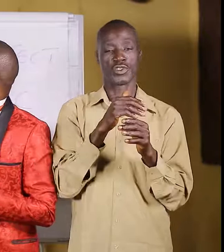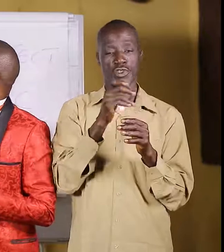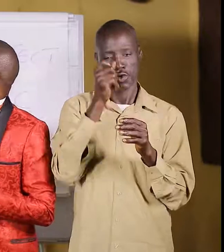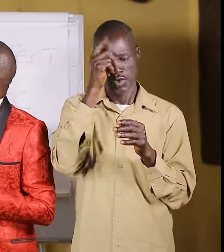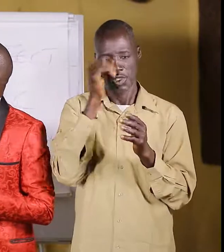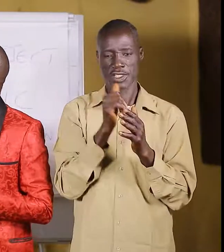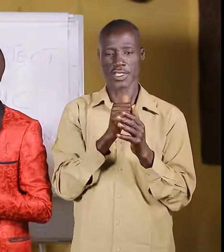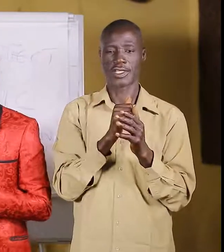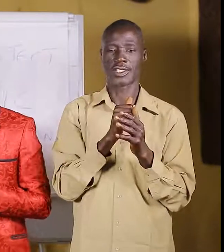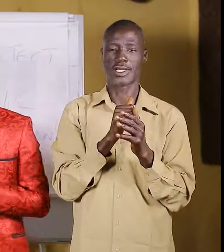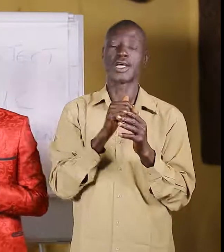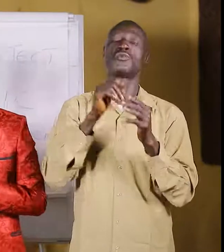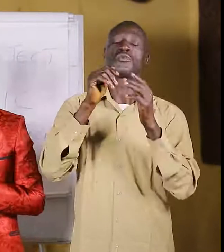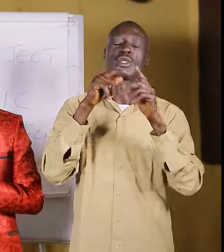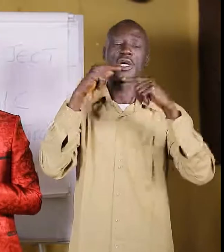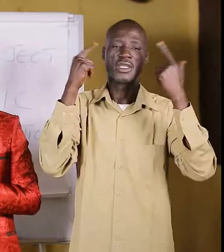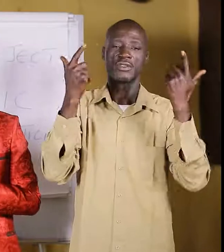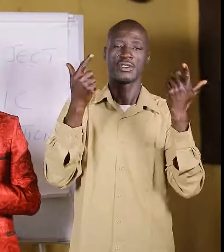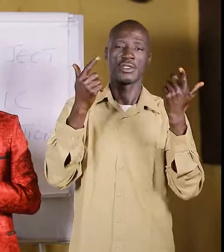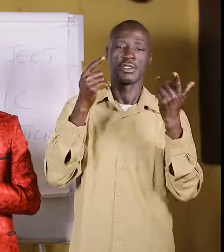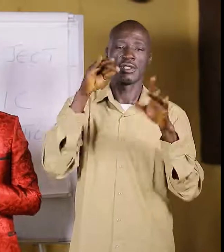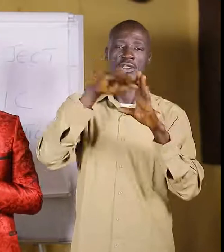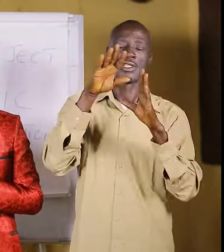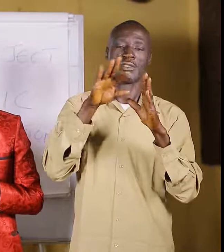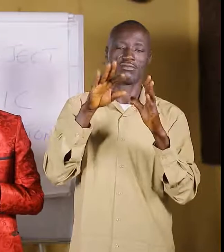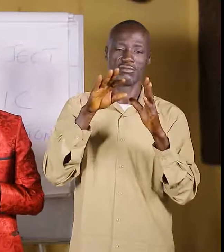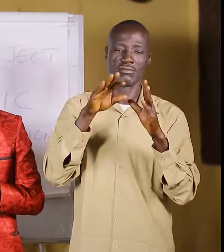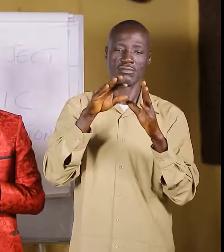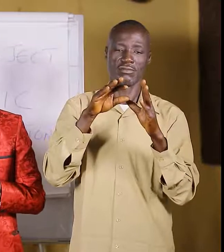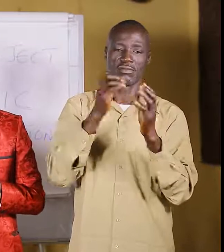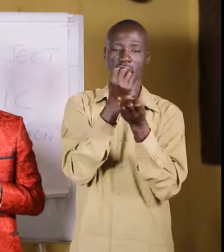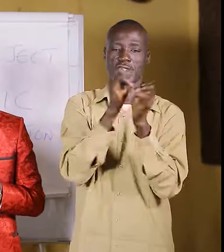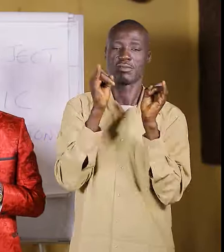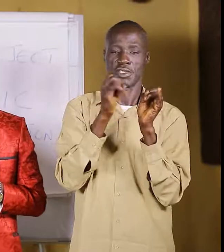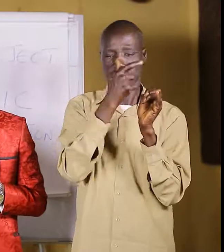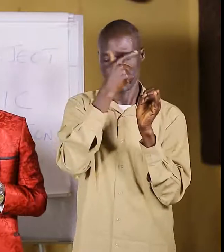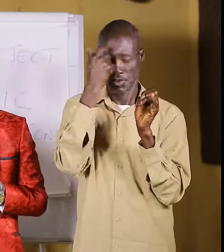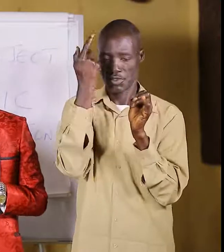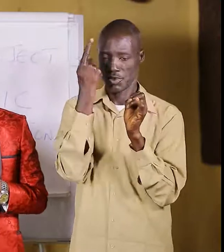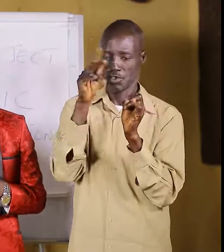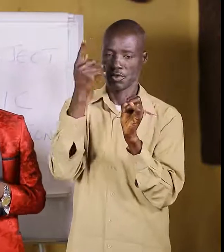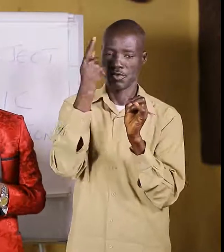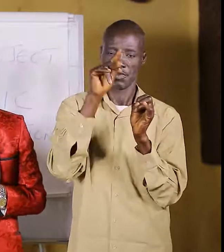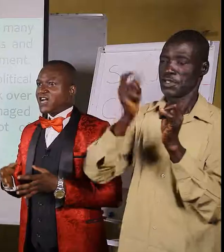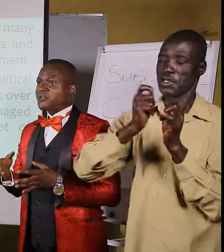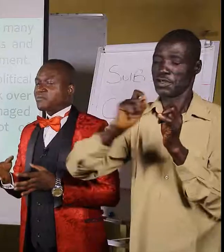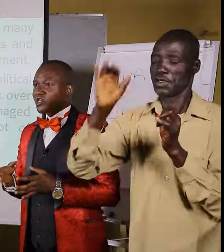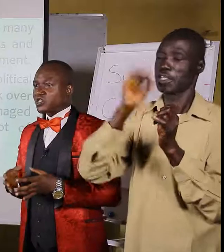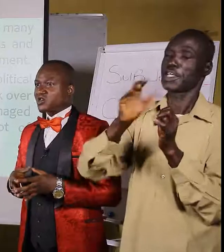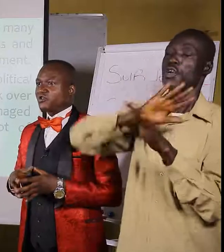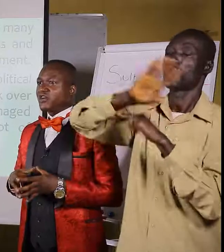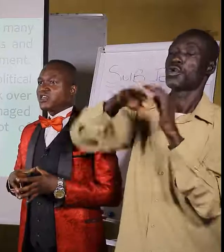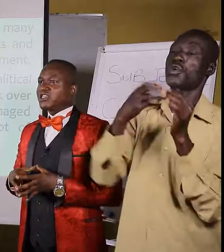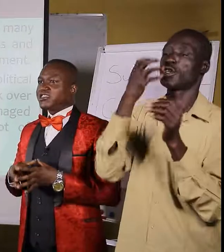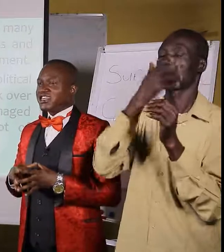Nigerians became sensitized in regards to issues of independence because of the writings and the